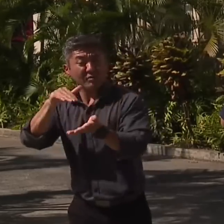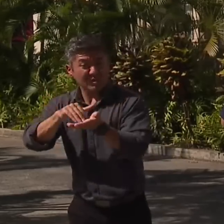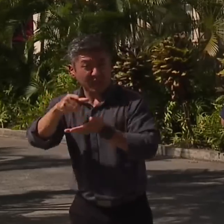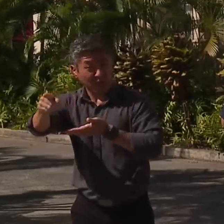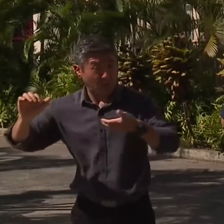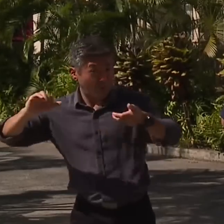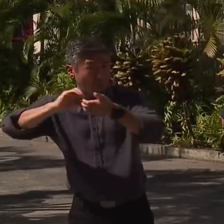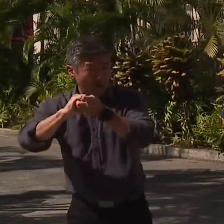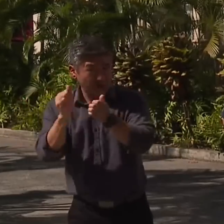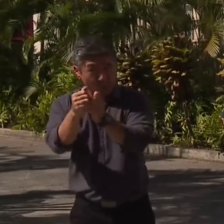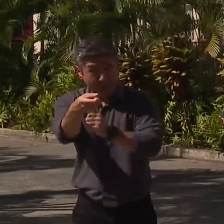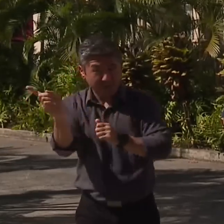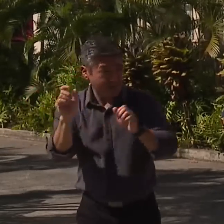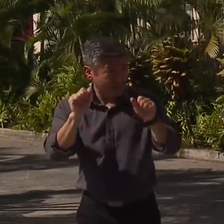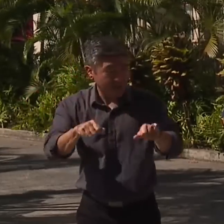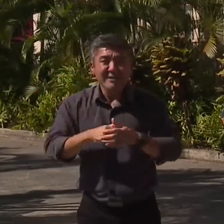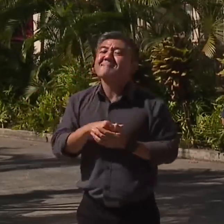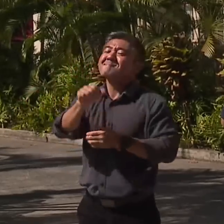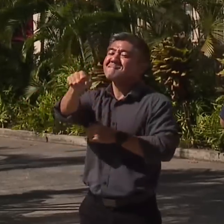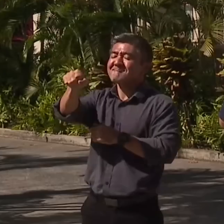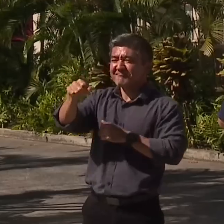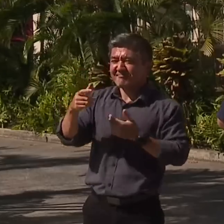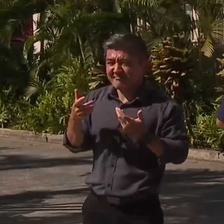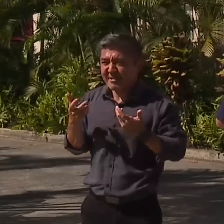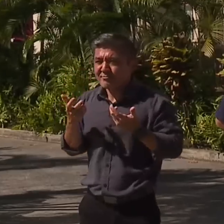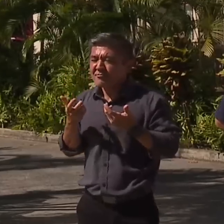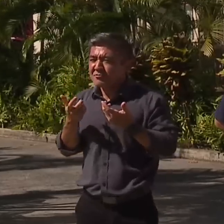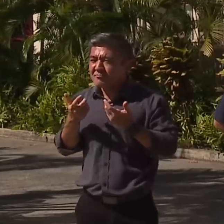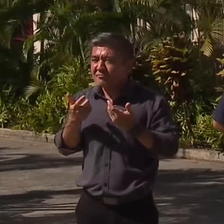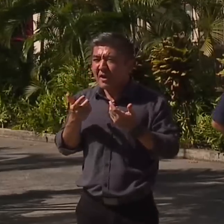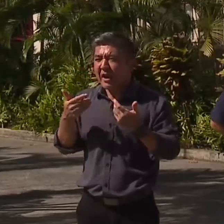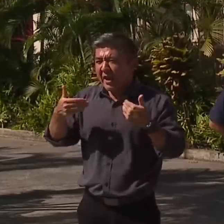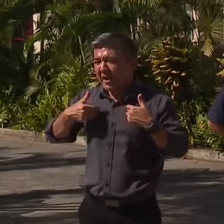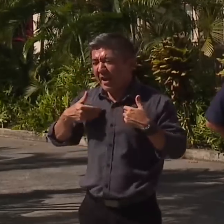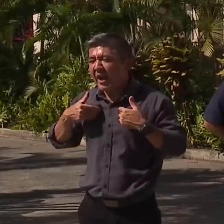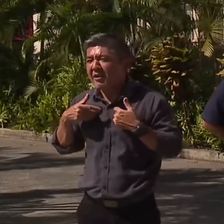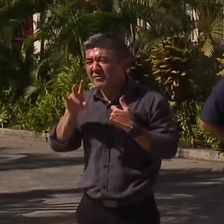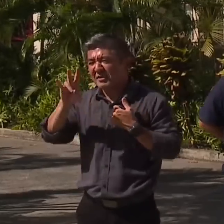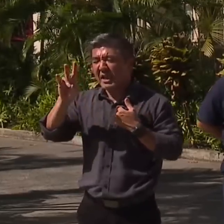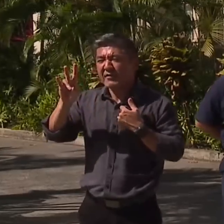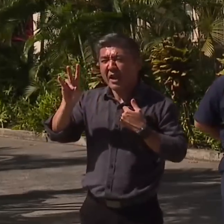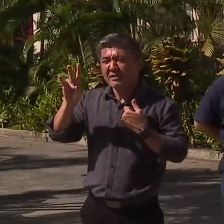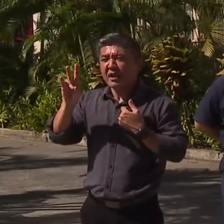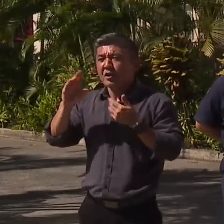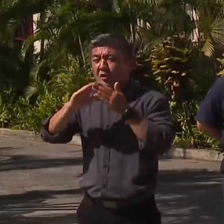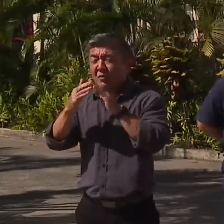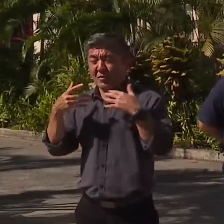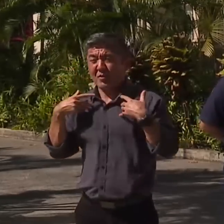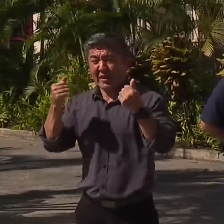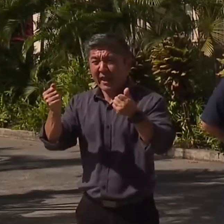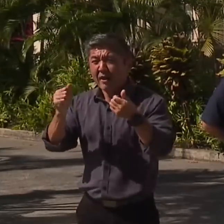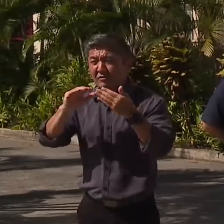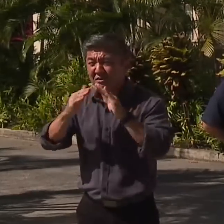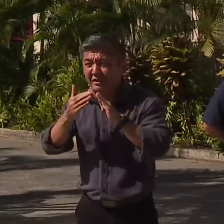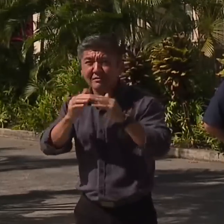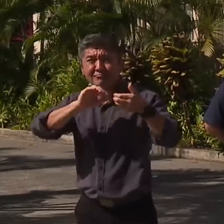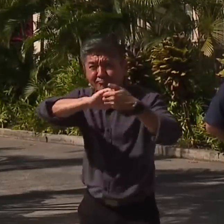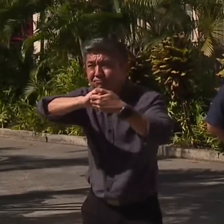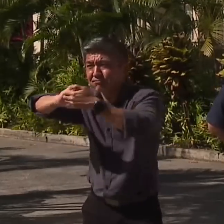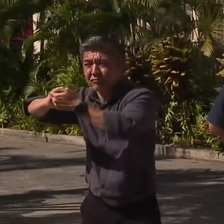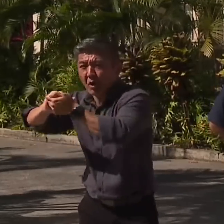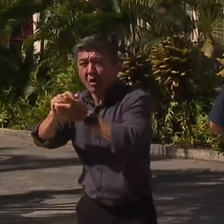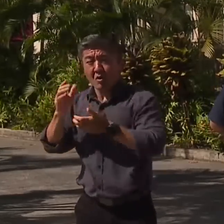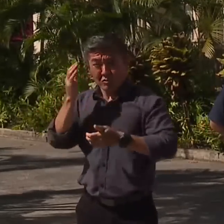know, we're really trying to beef up our contracts with our 7 community health centers as we speak. One, initially, as you know, we're paying for them to do